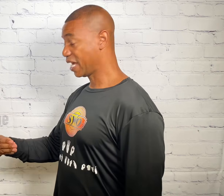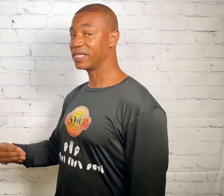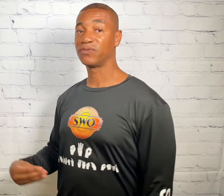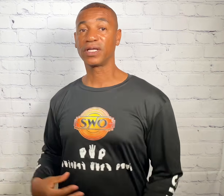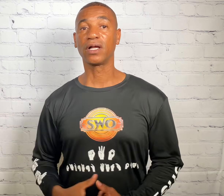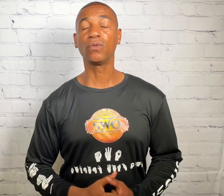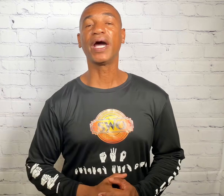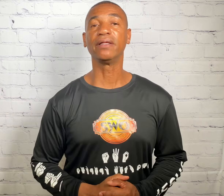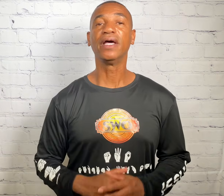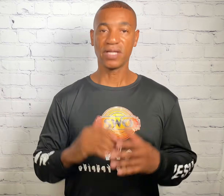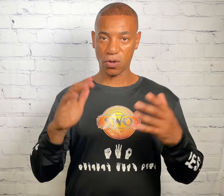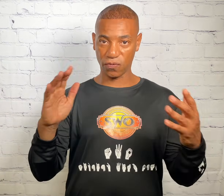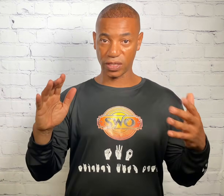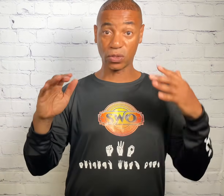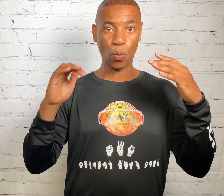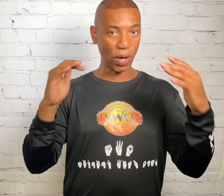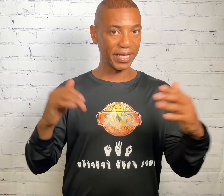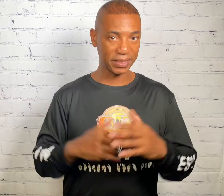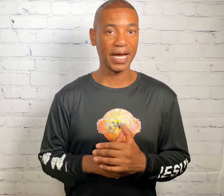That is for the color white. Now I'll go over these one at a time.